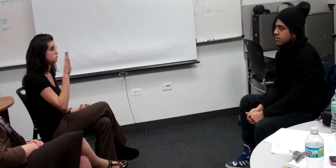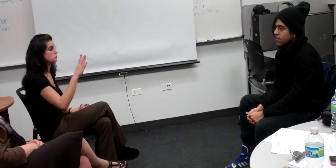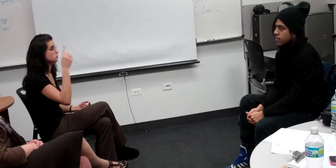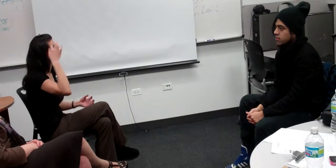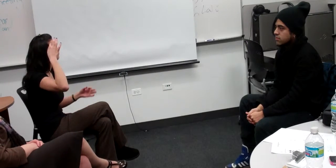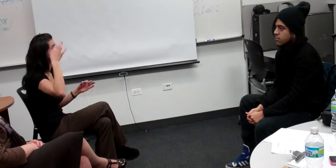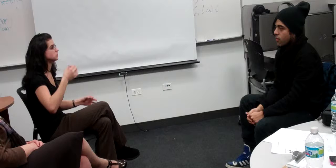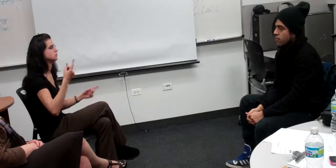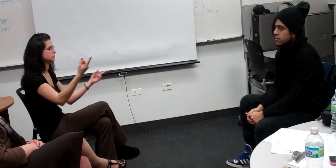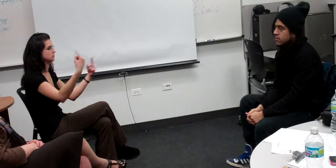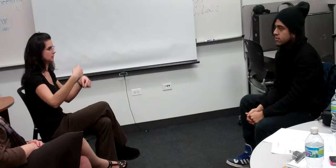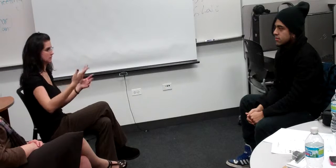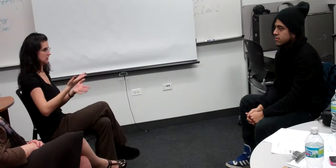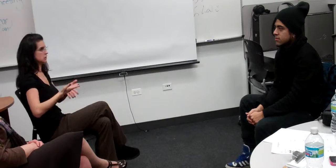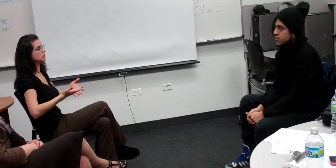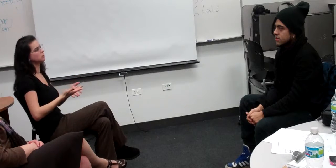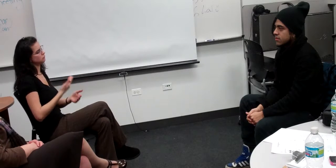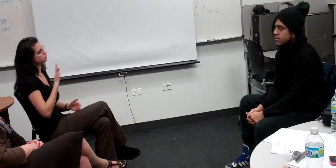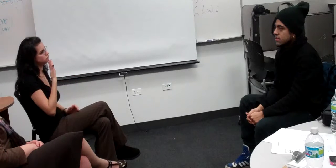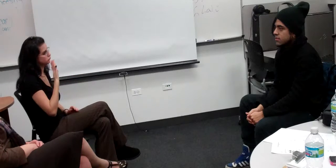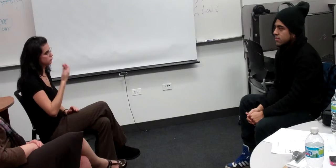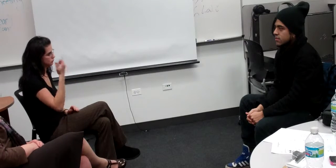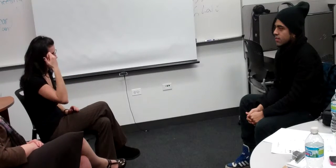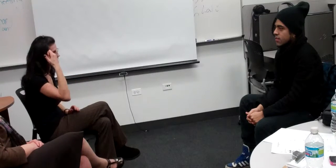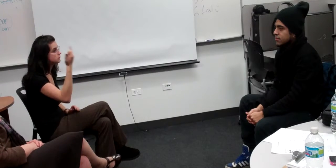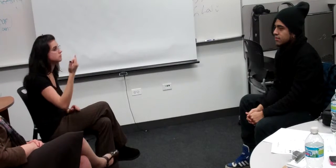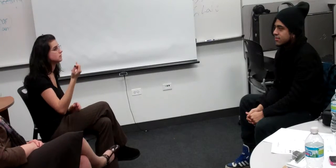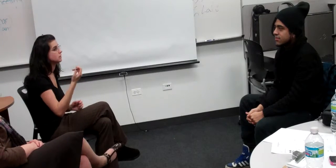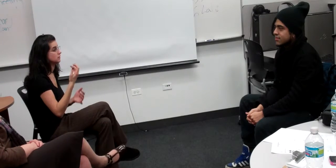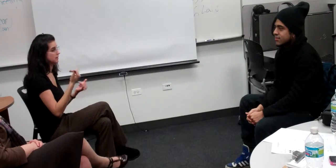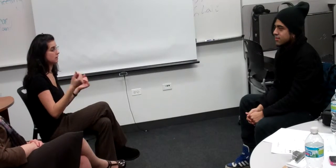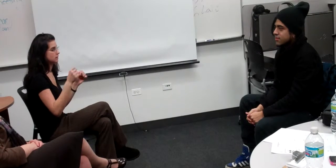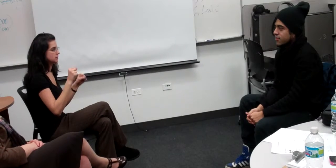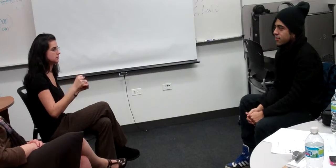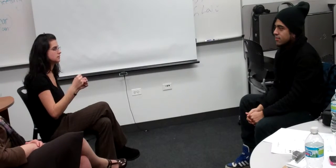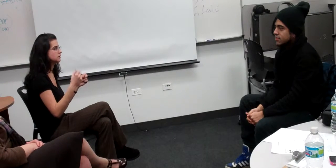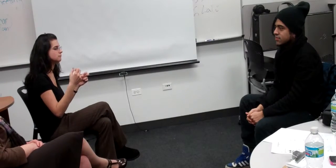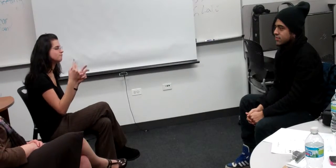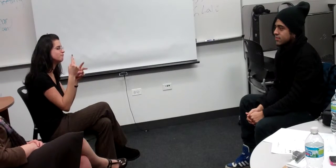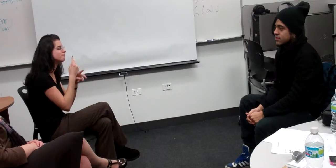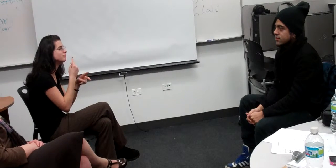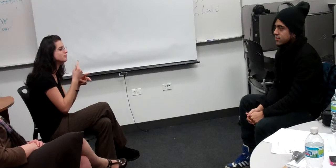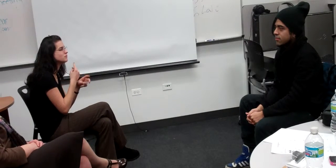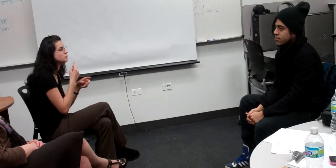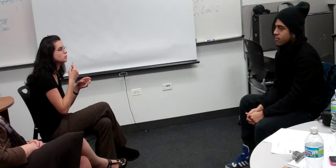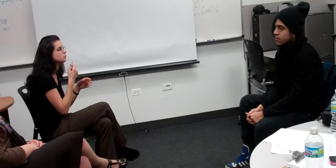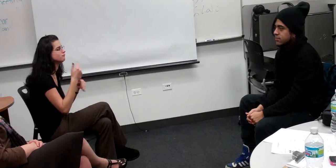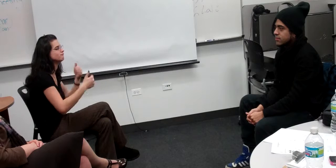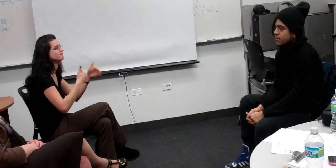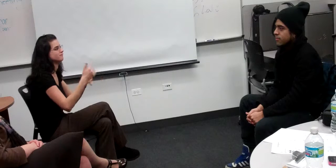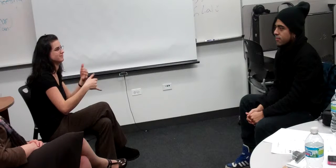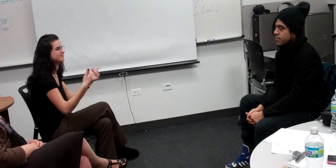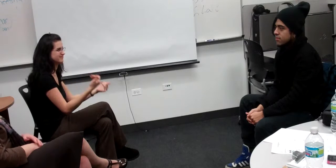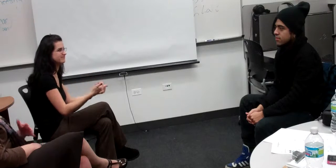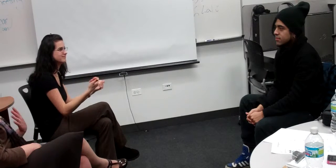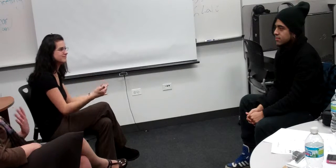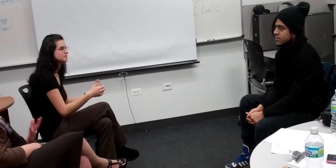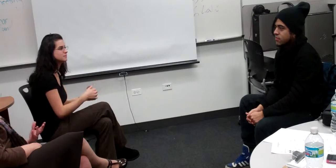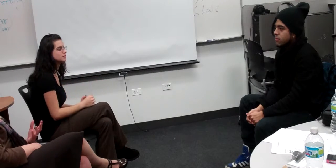me so that we can figure out where you need to go from here. I'll tell you that